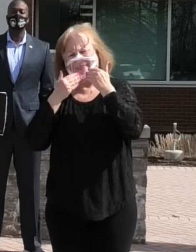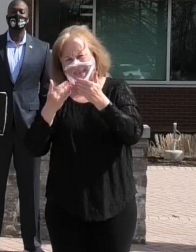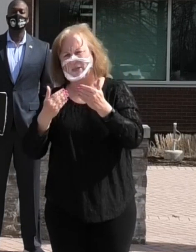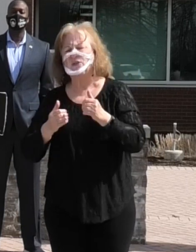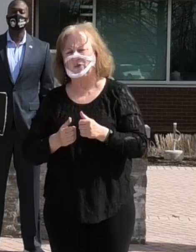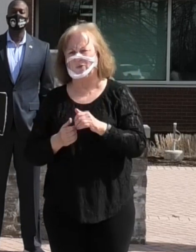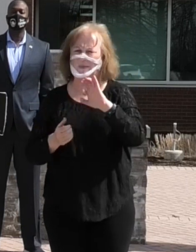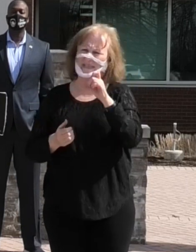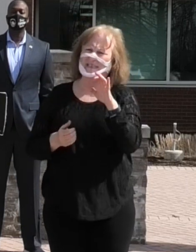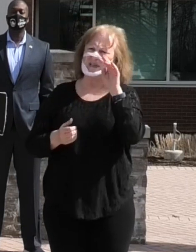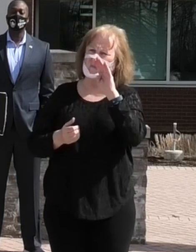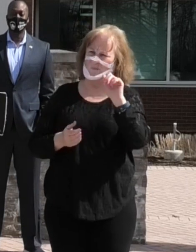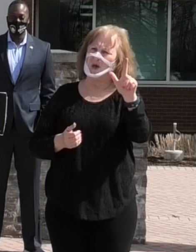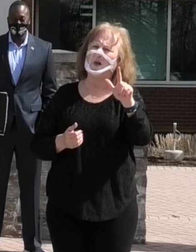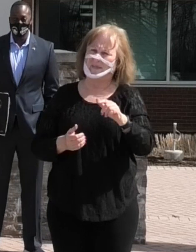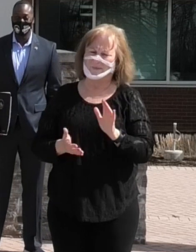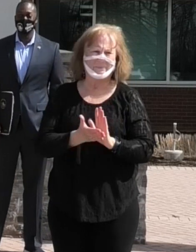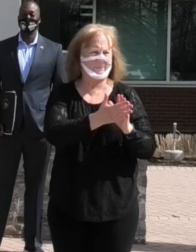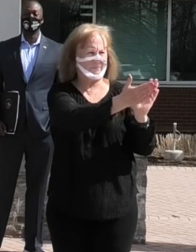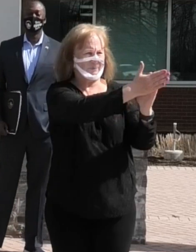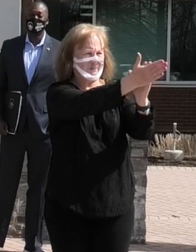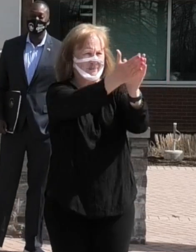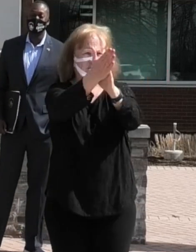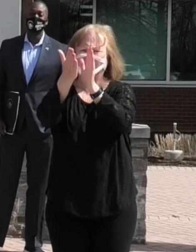you, Executive Ball. Thank you.